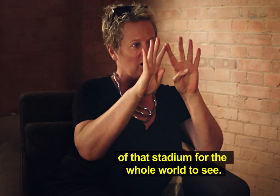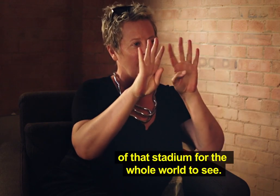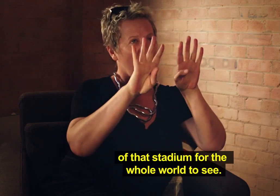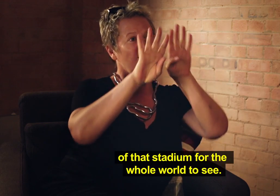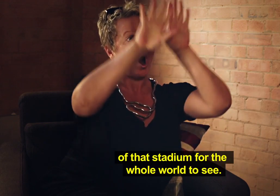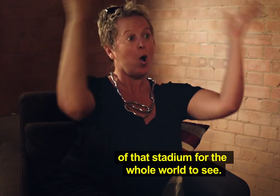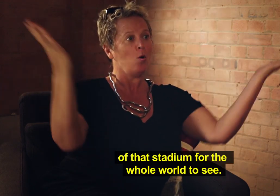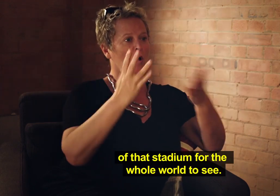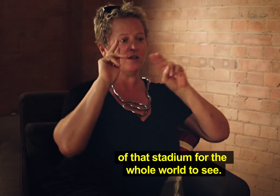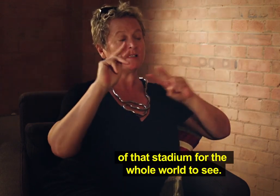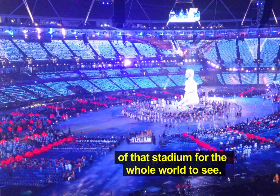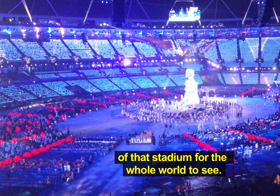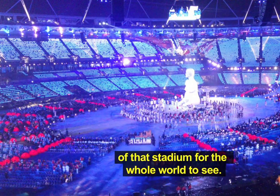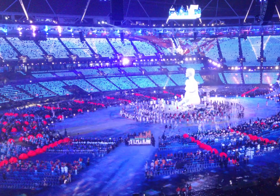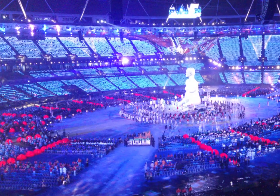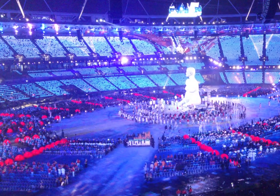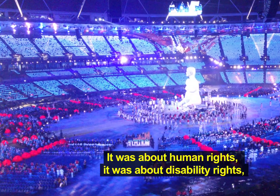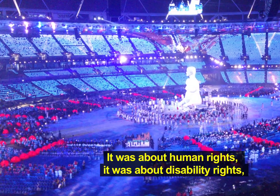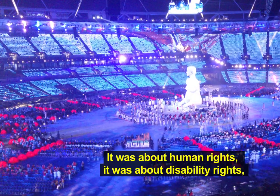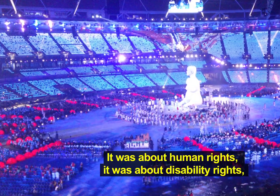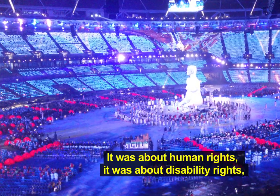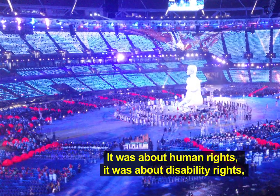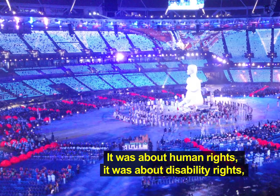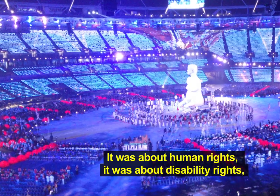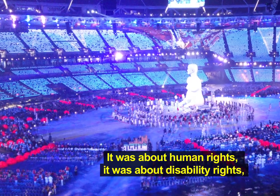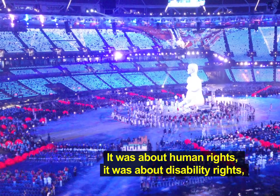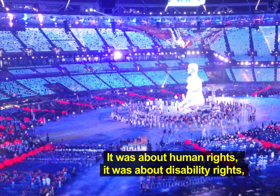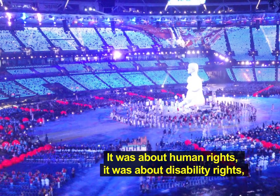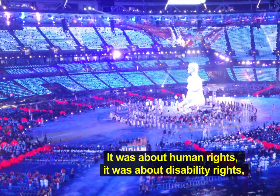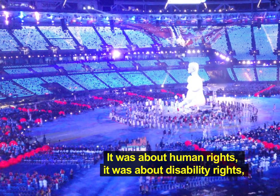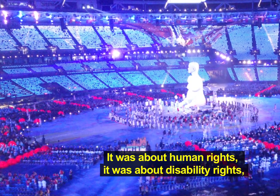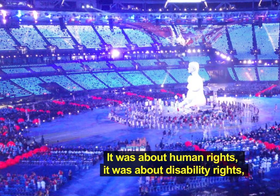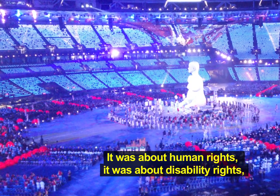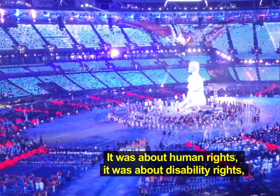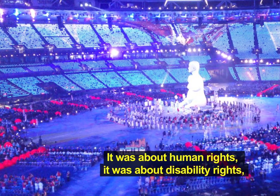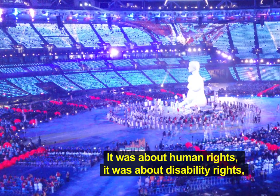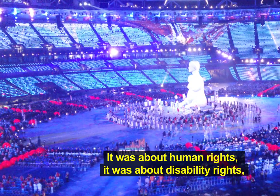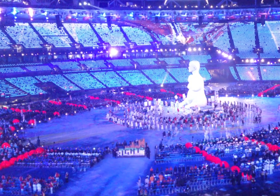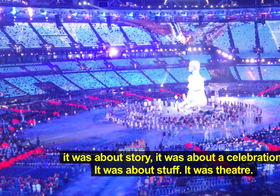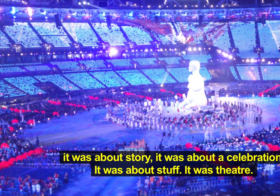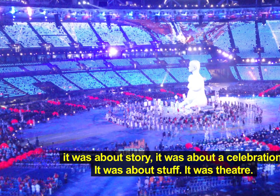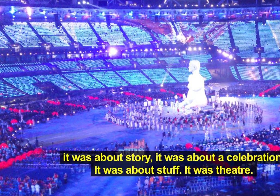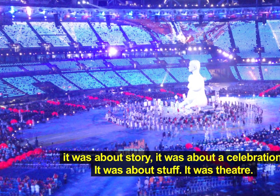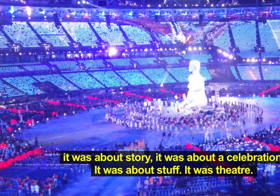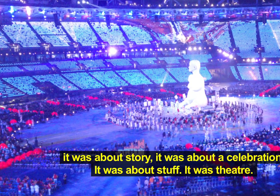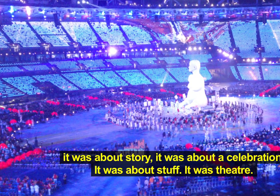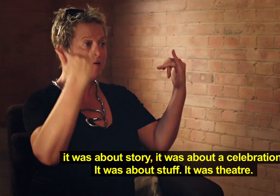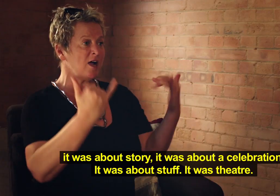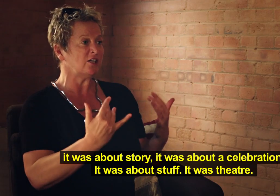stadium for the whole world to see. It was about human rights, it was about disability rights, it was about story, about